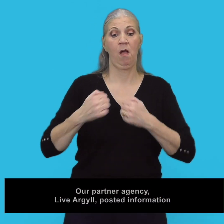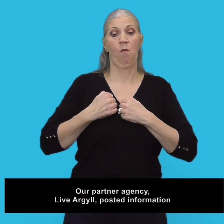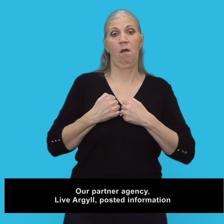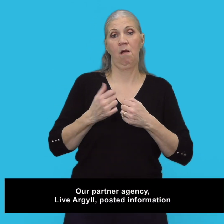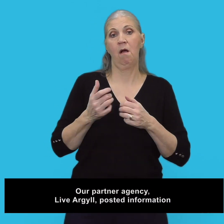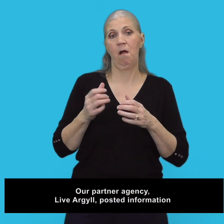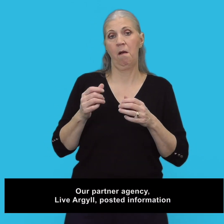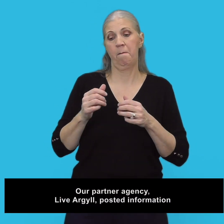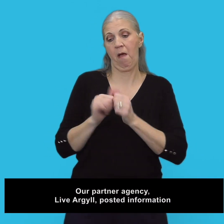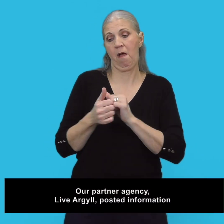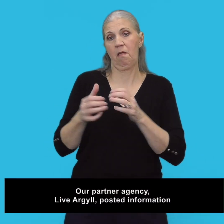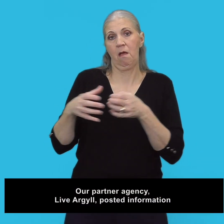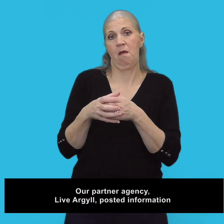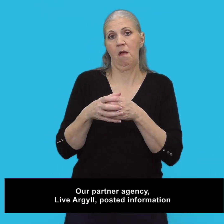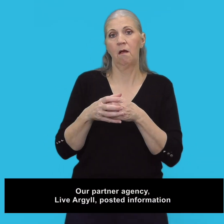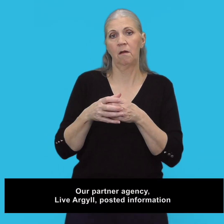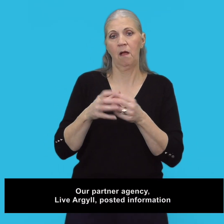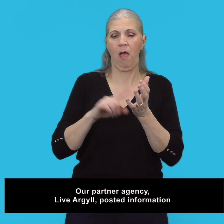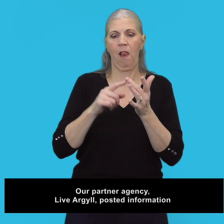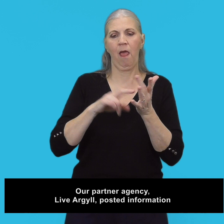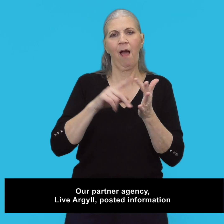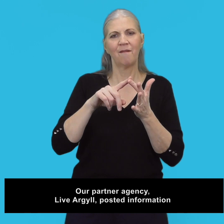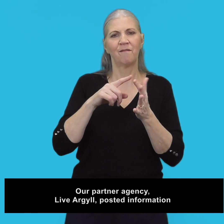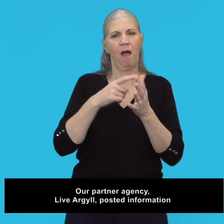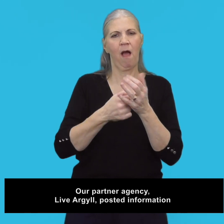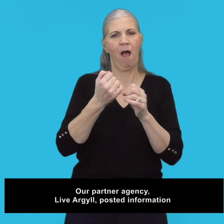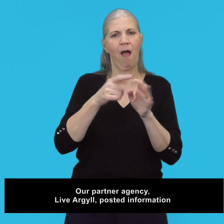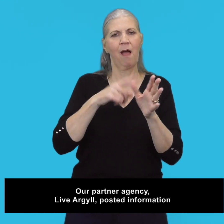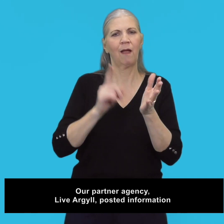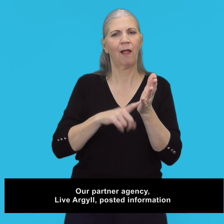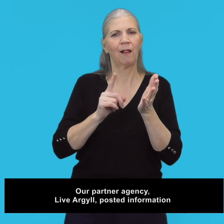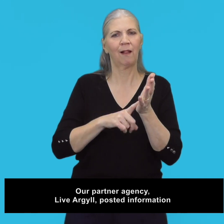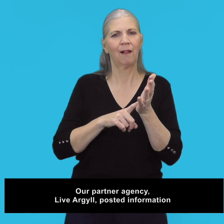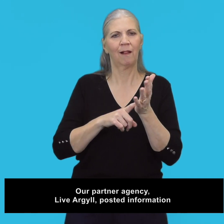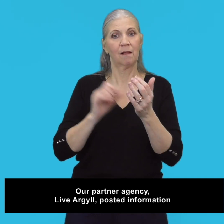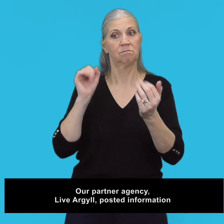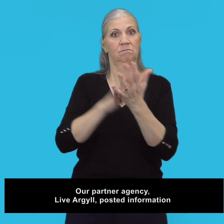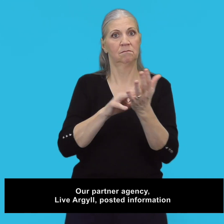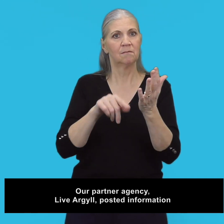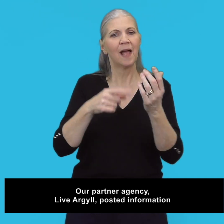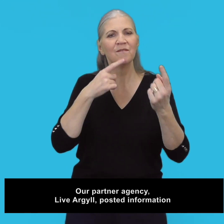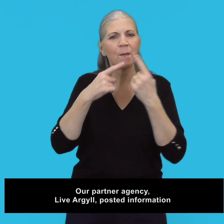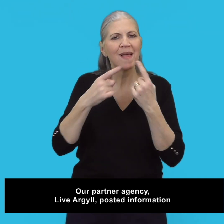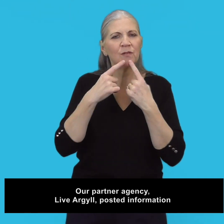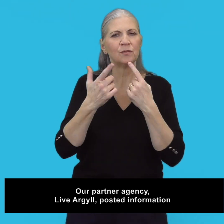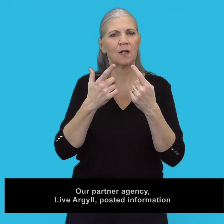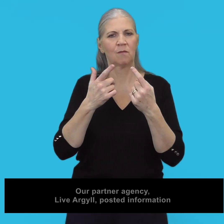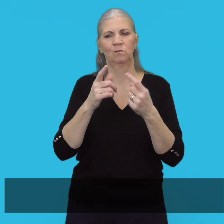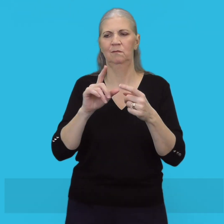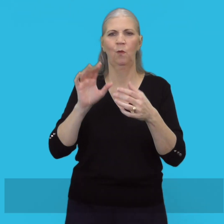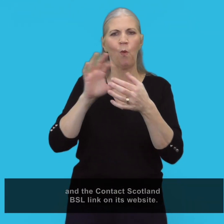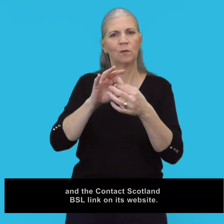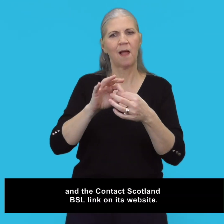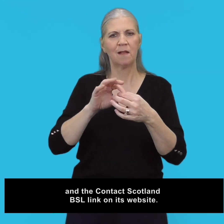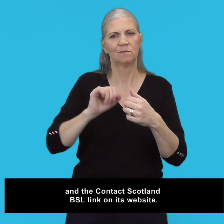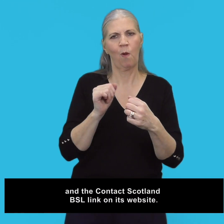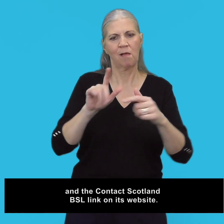Our partner agency, Live Argyll, posted information and the Contact Scotland BSL link on